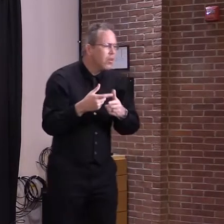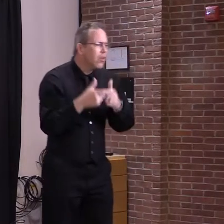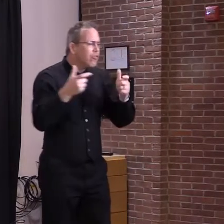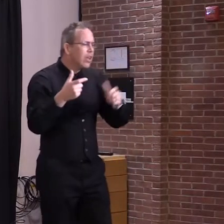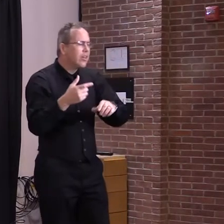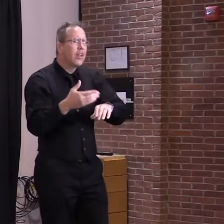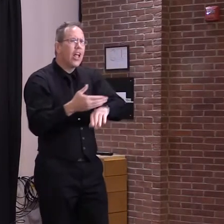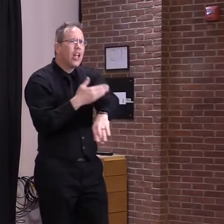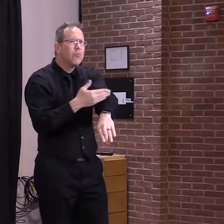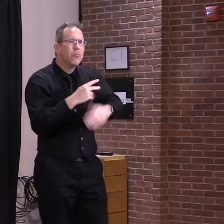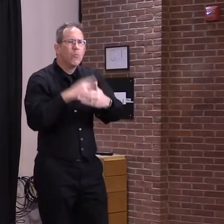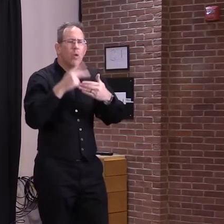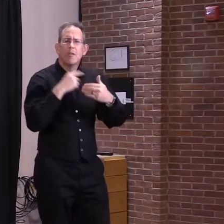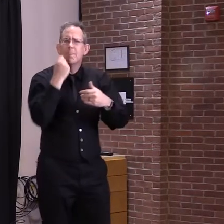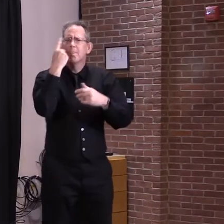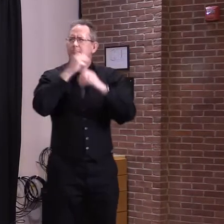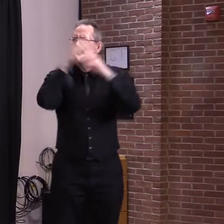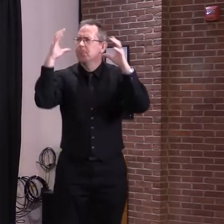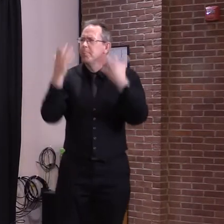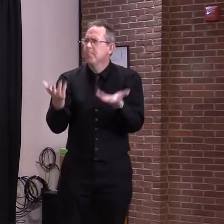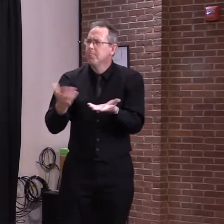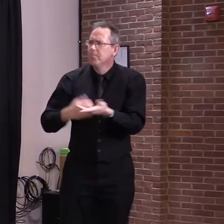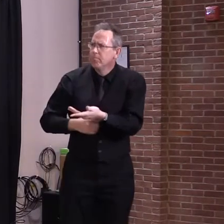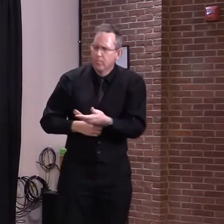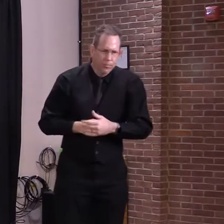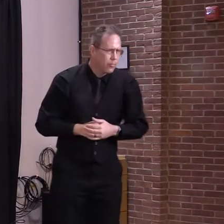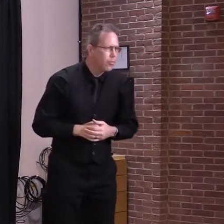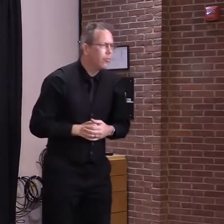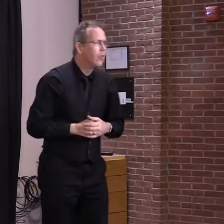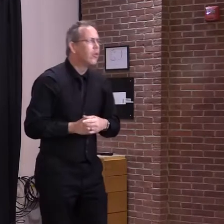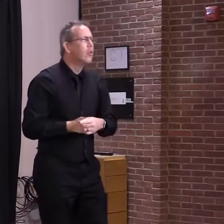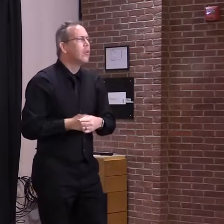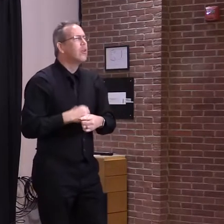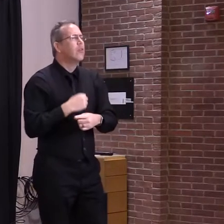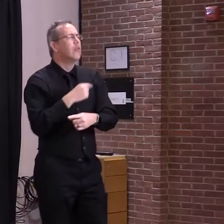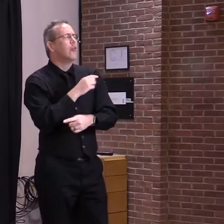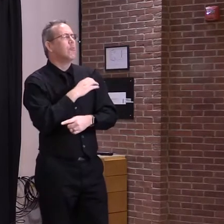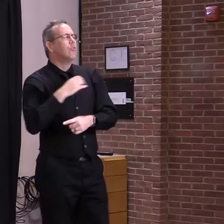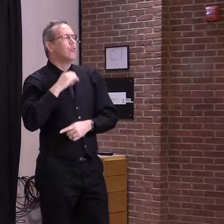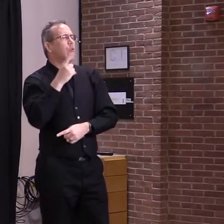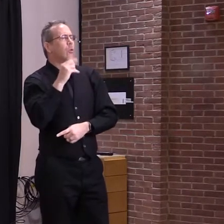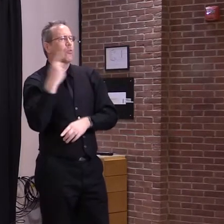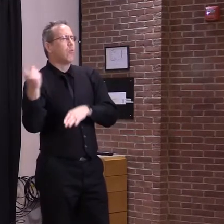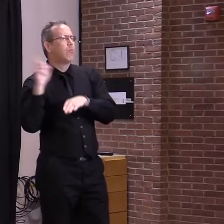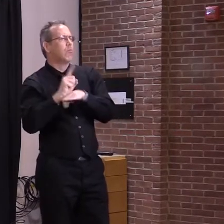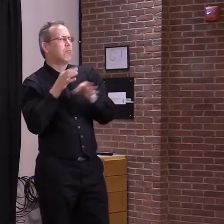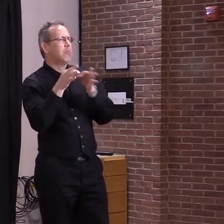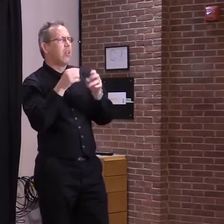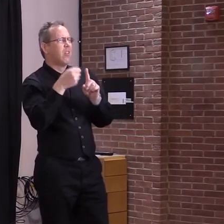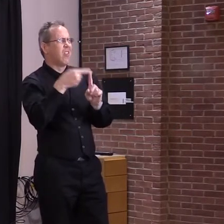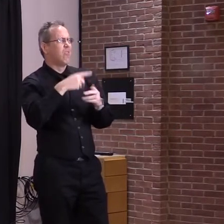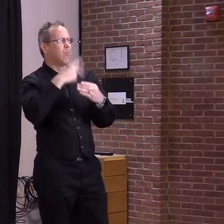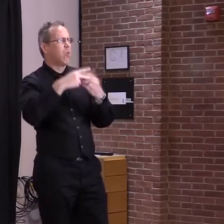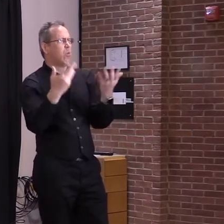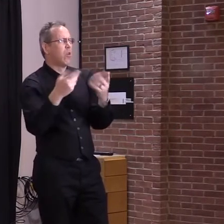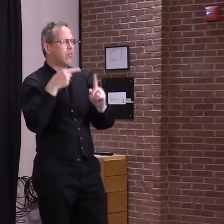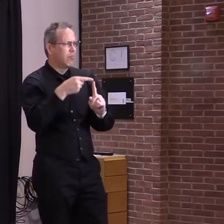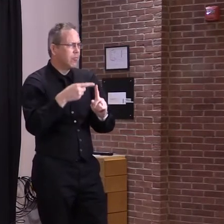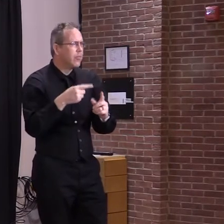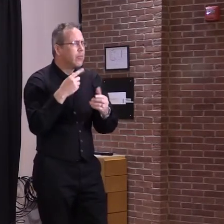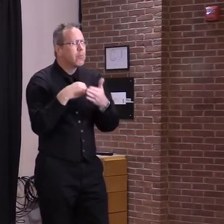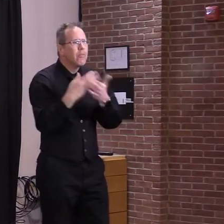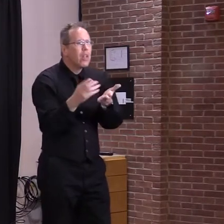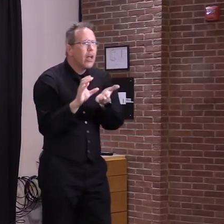I'll let Commissioner Goldstein talk about this a little bit more. But as we know, just making, you know, providing for capital